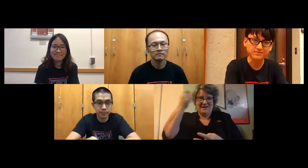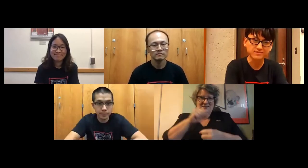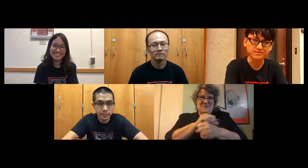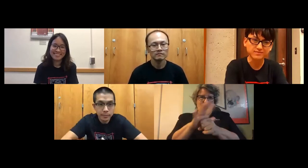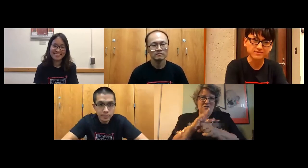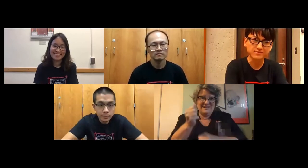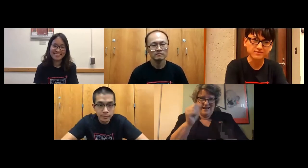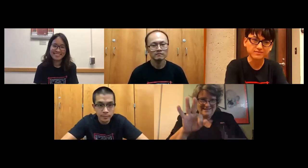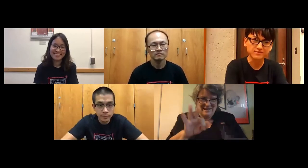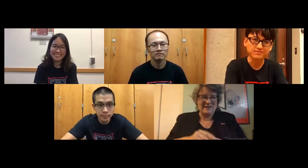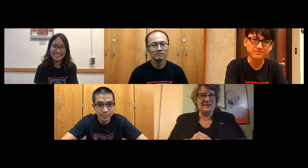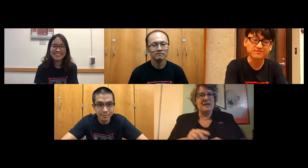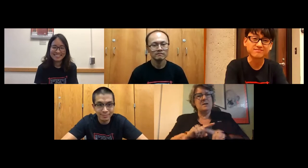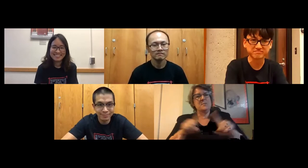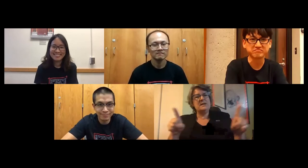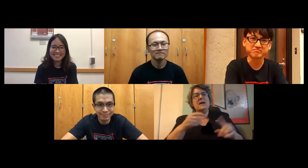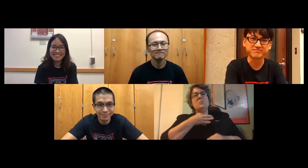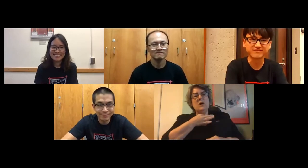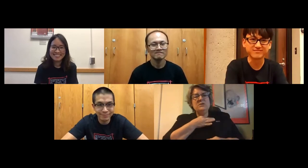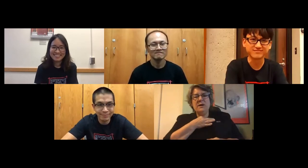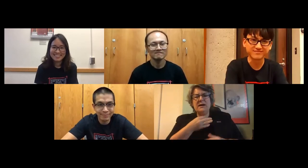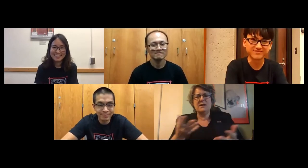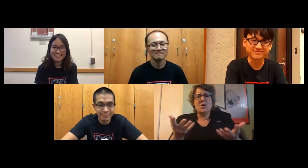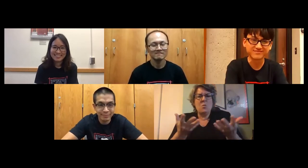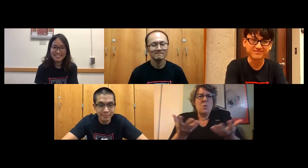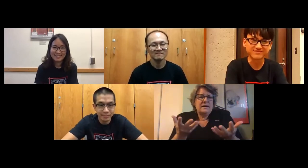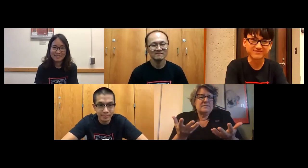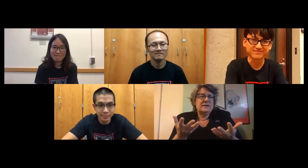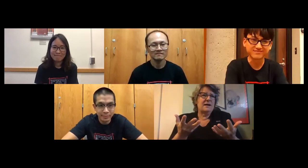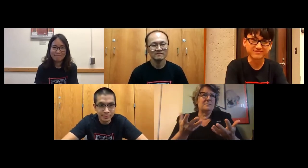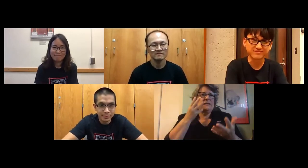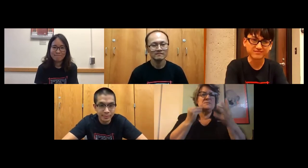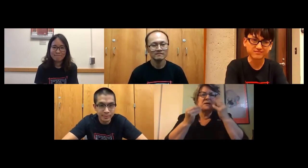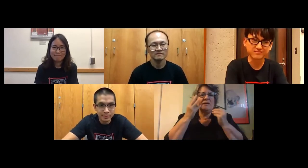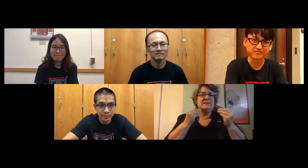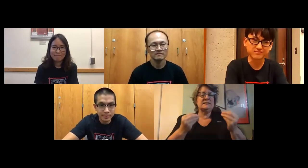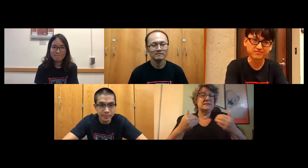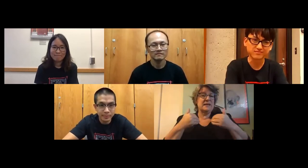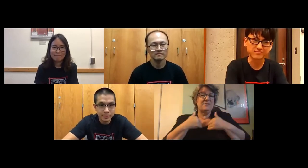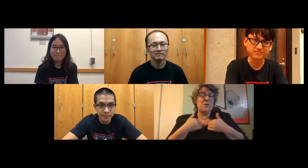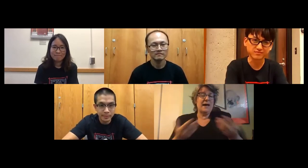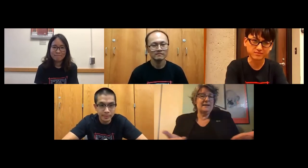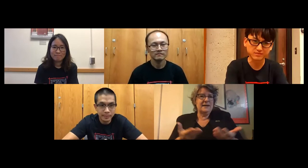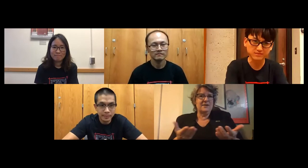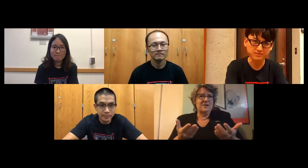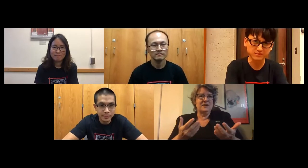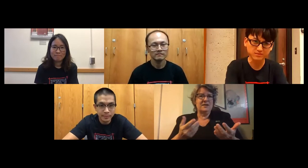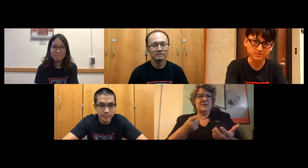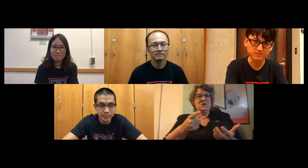of COVID-19. But I'm wondering, what experiences have you had here that you